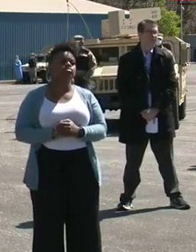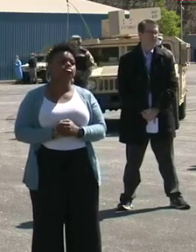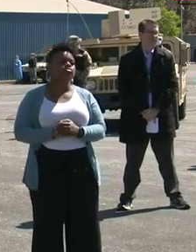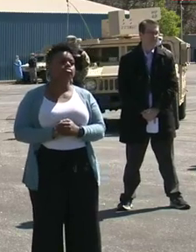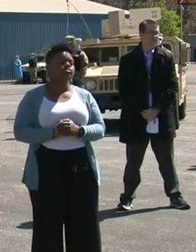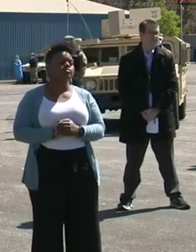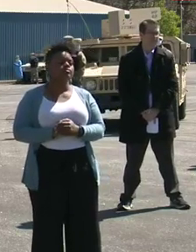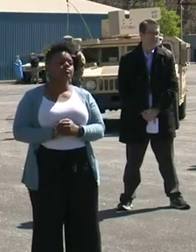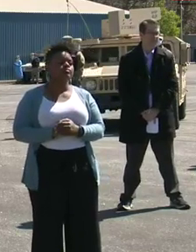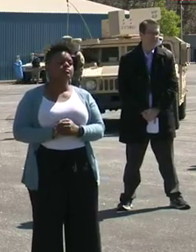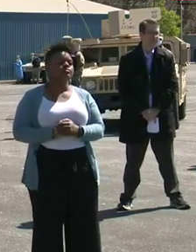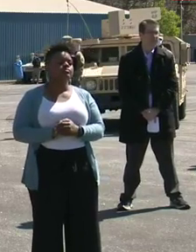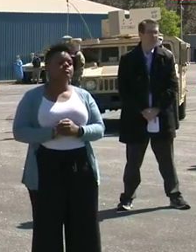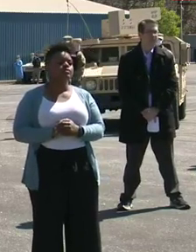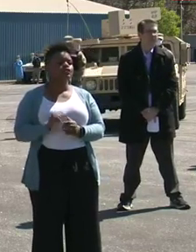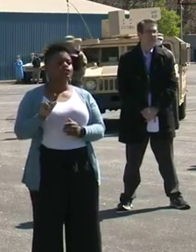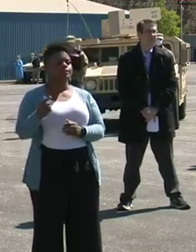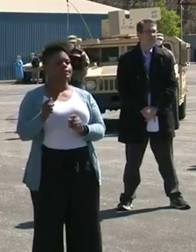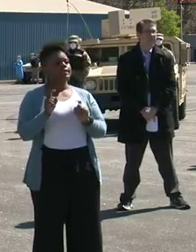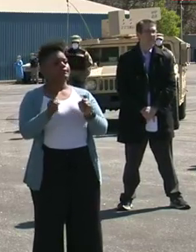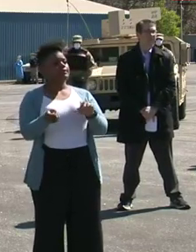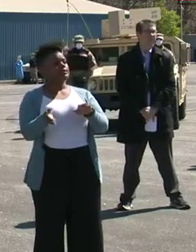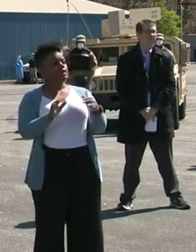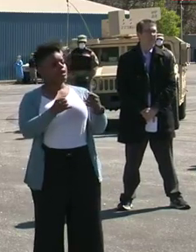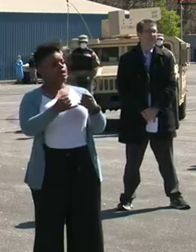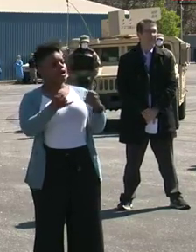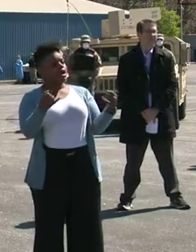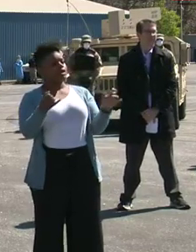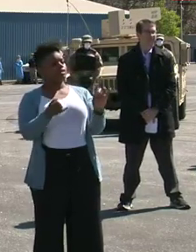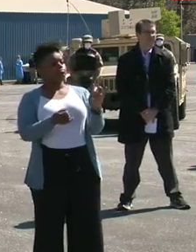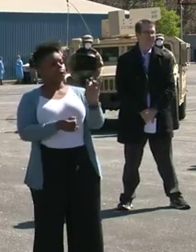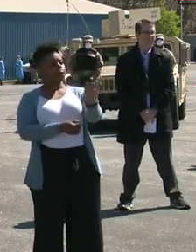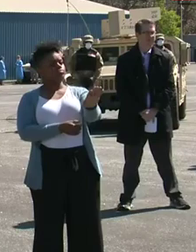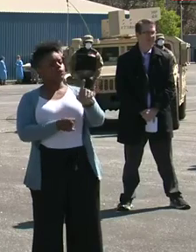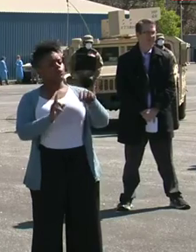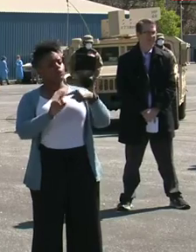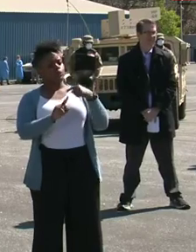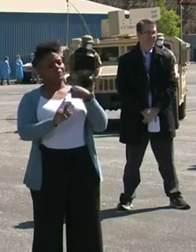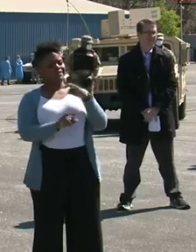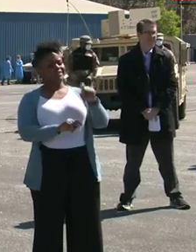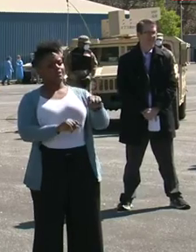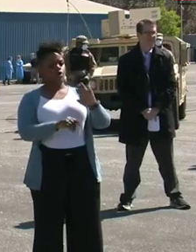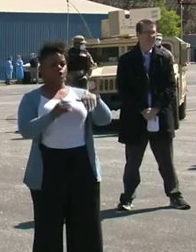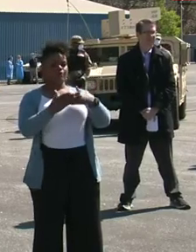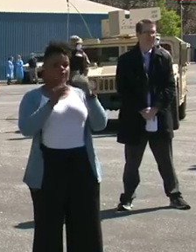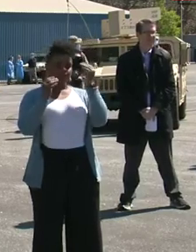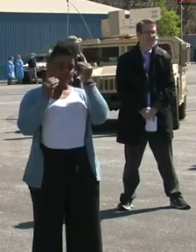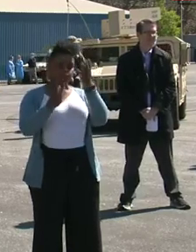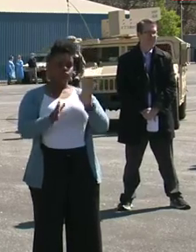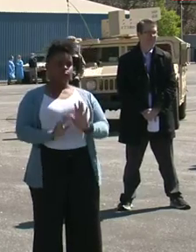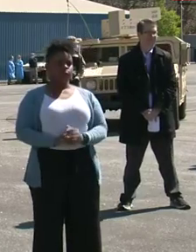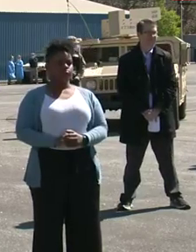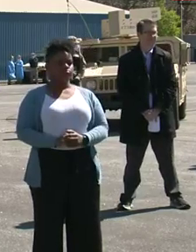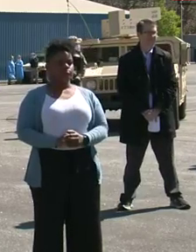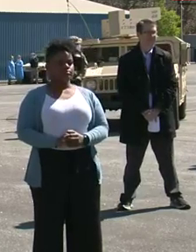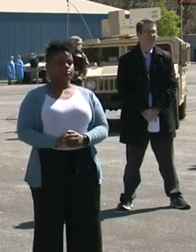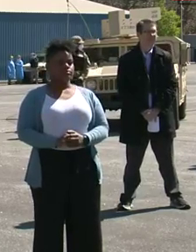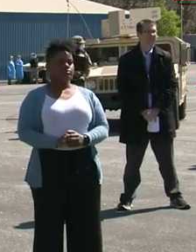a deadline on when we need all the information we need. And I have to say, the executives